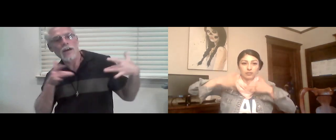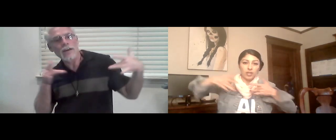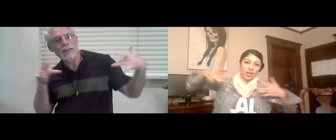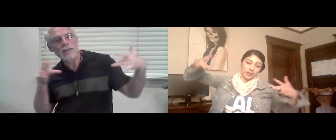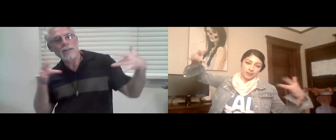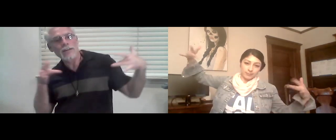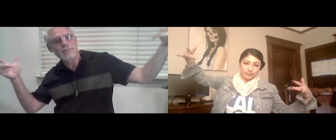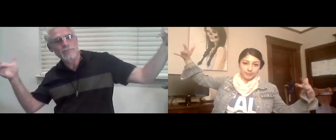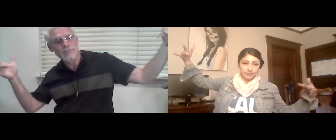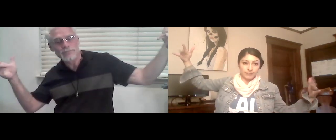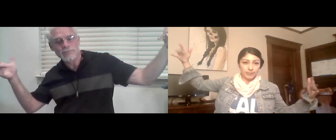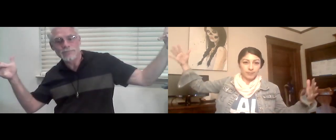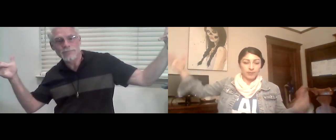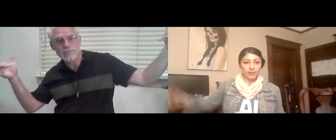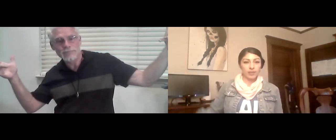shine.